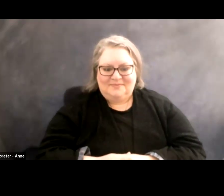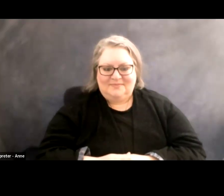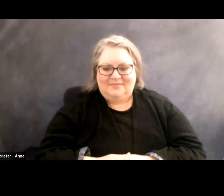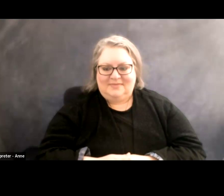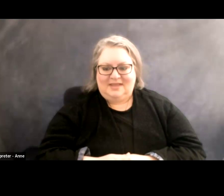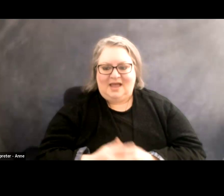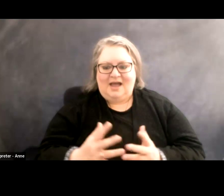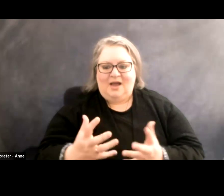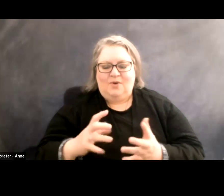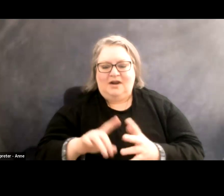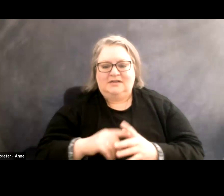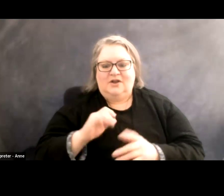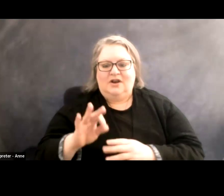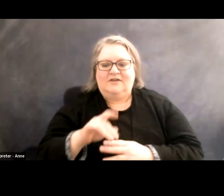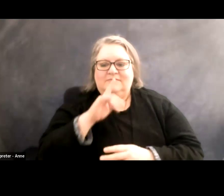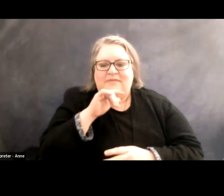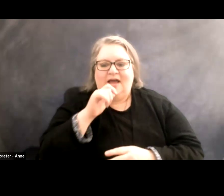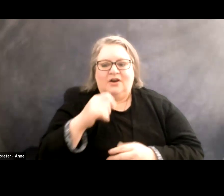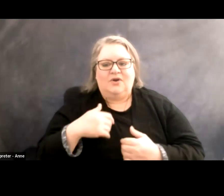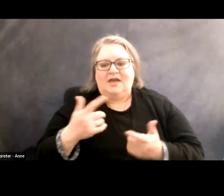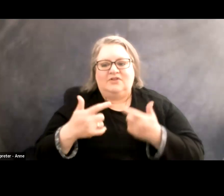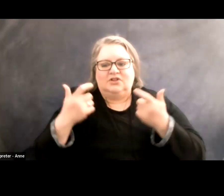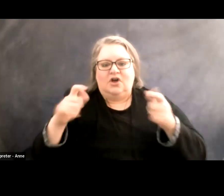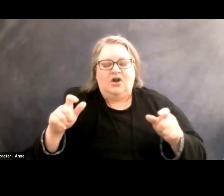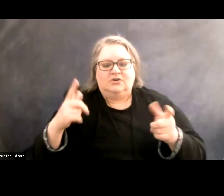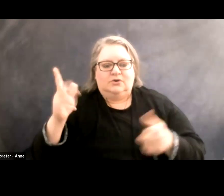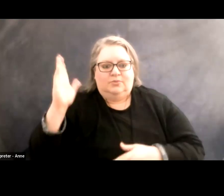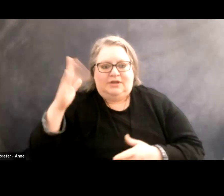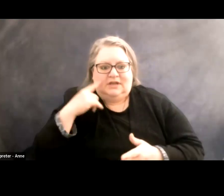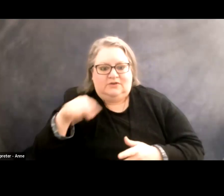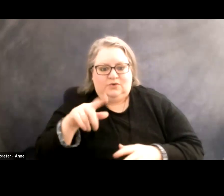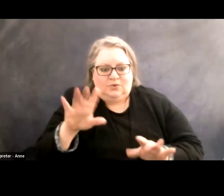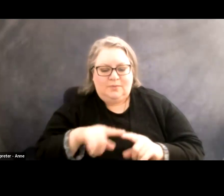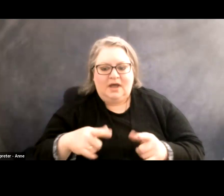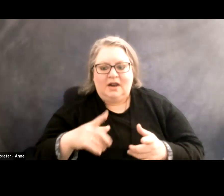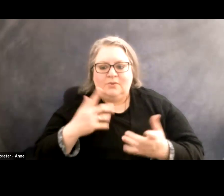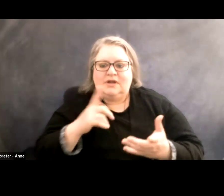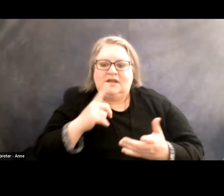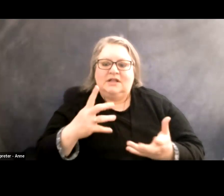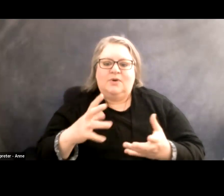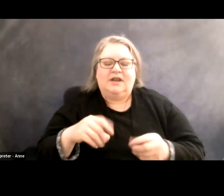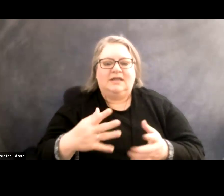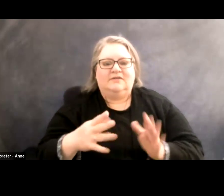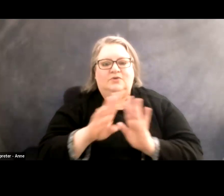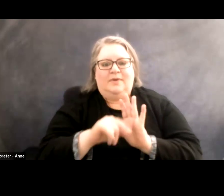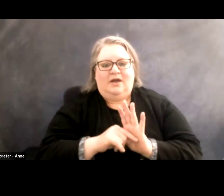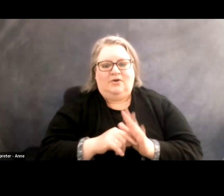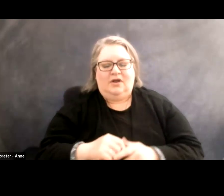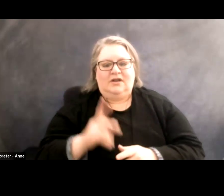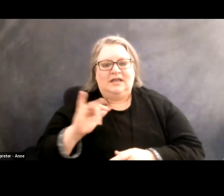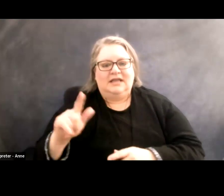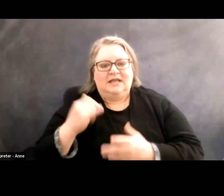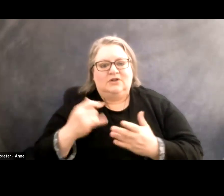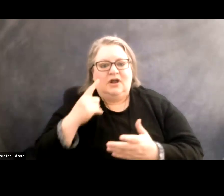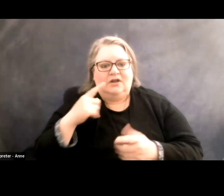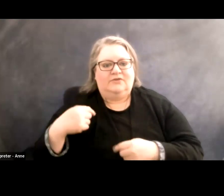I'm going to start off. So I don't have a large or a presentation for you all, but really just want to give you a little bit of background. Illinois artist for